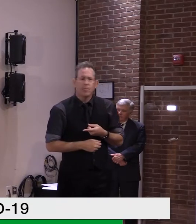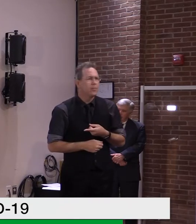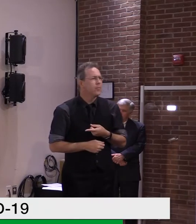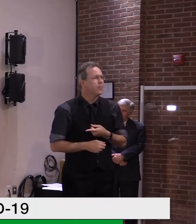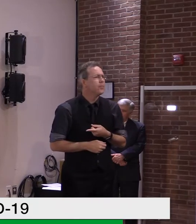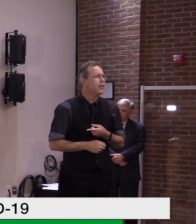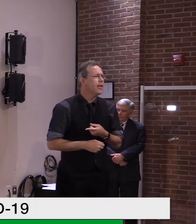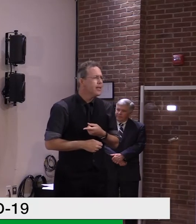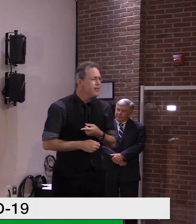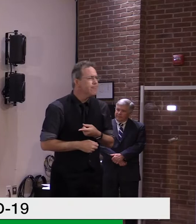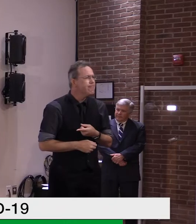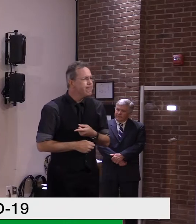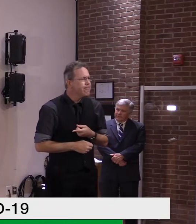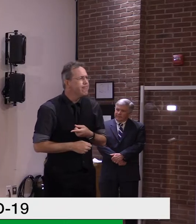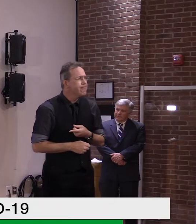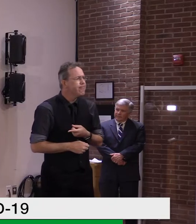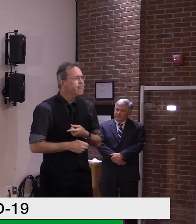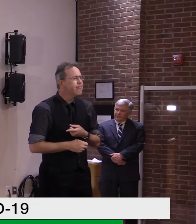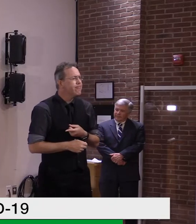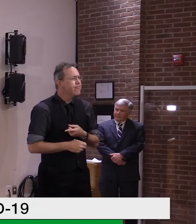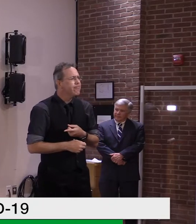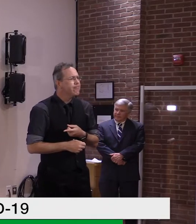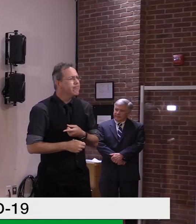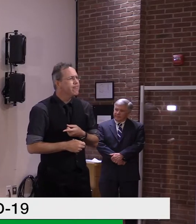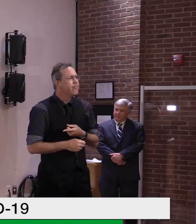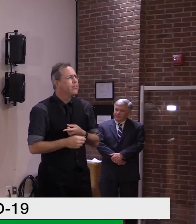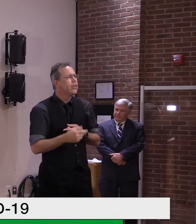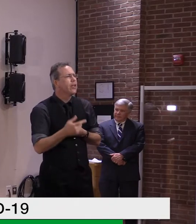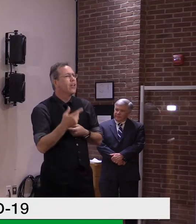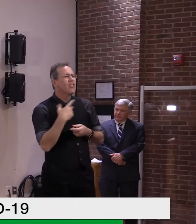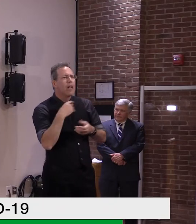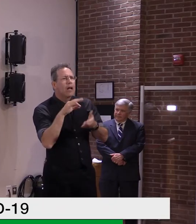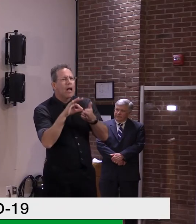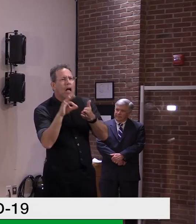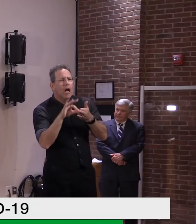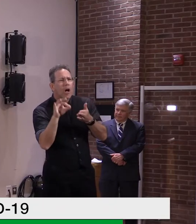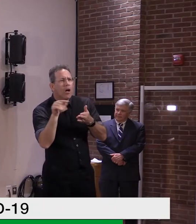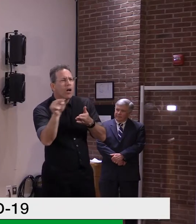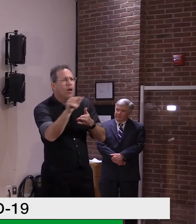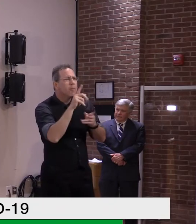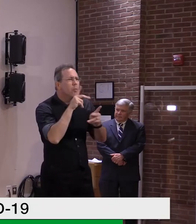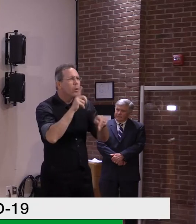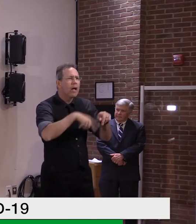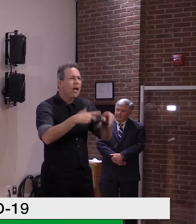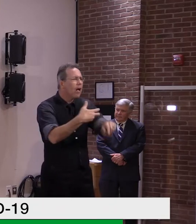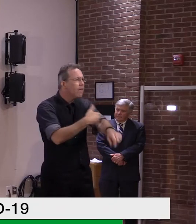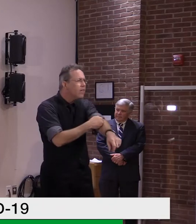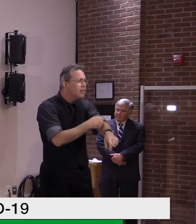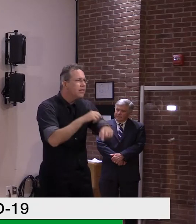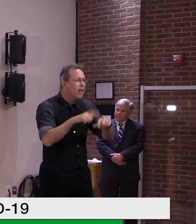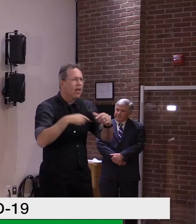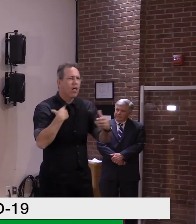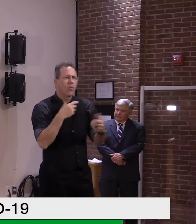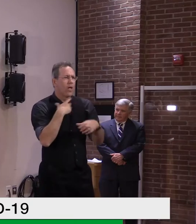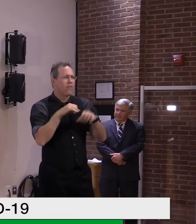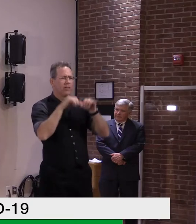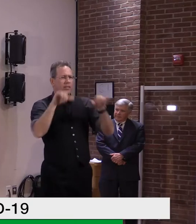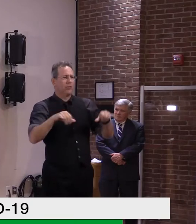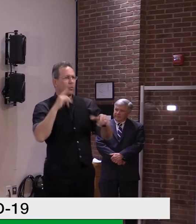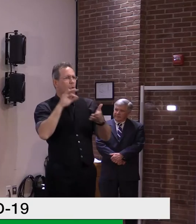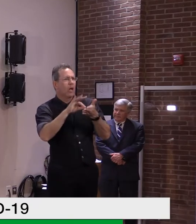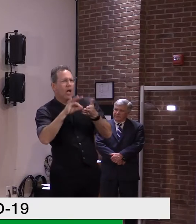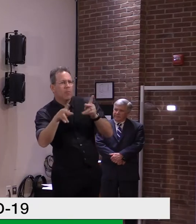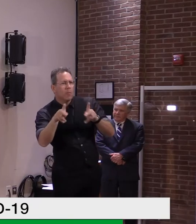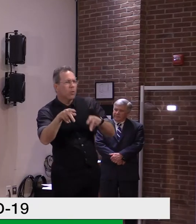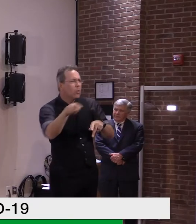It's not data that we would normally have collected. The fact of the matter is,